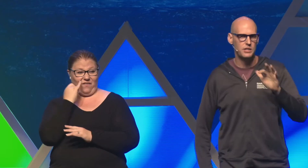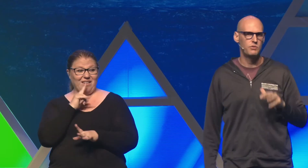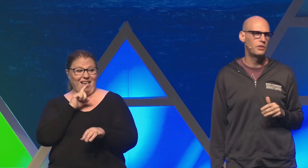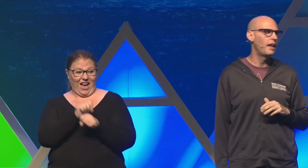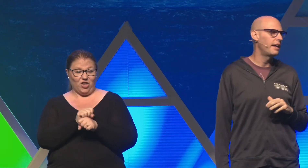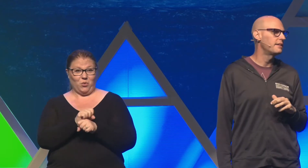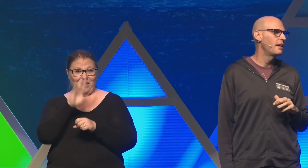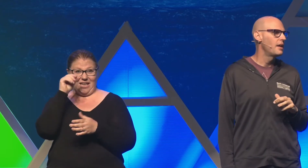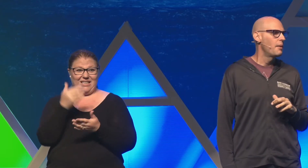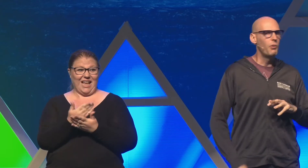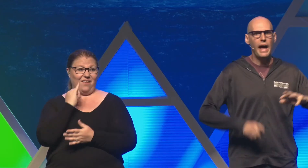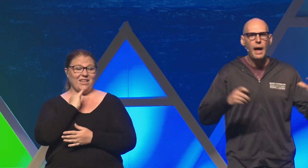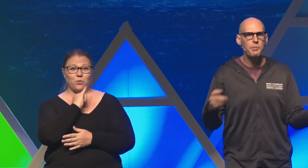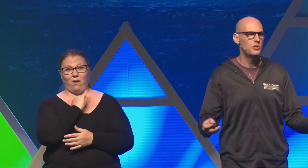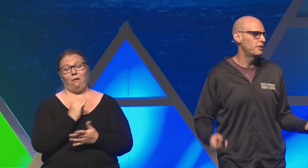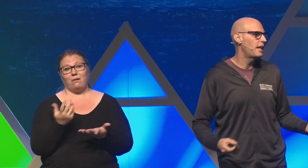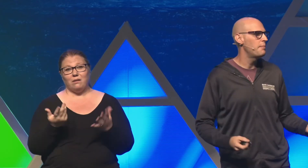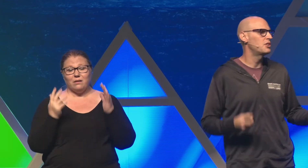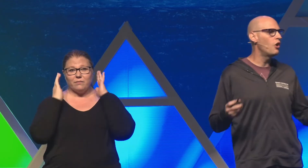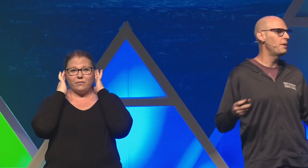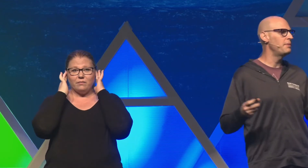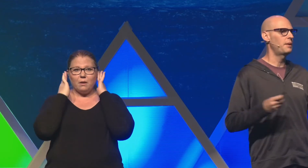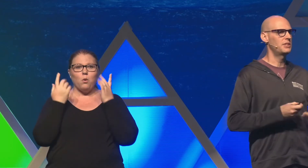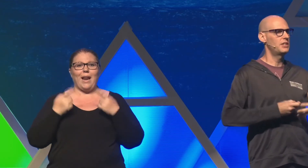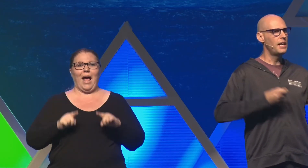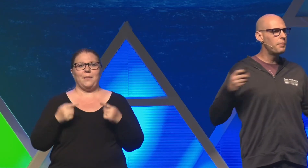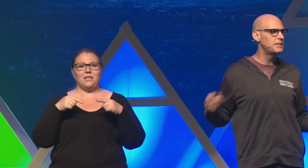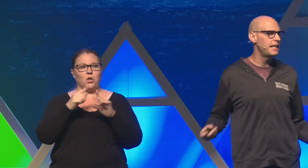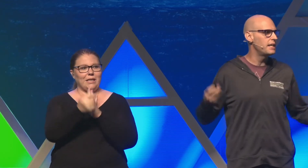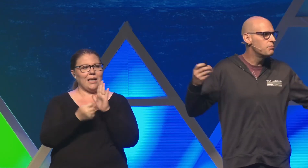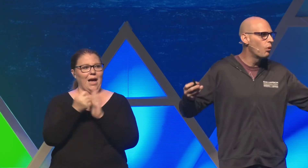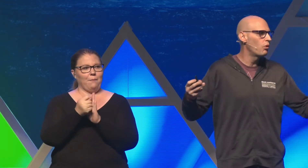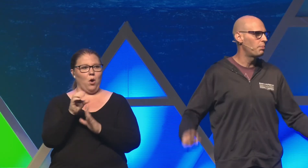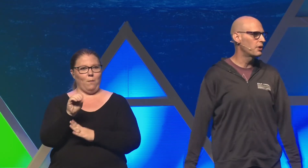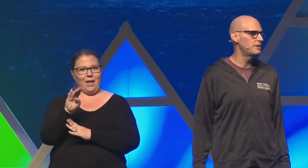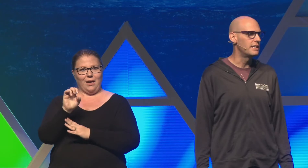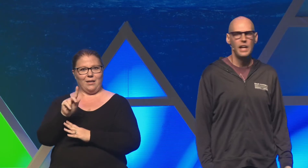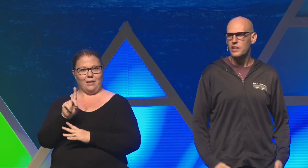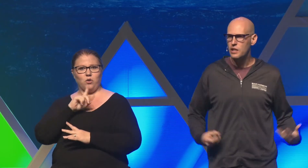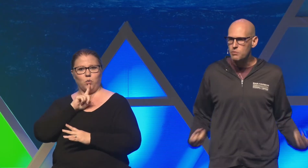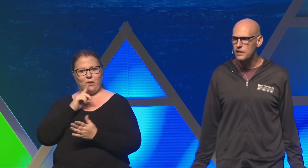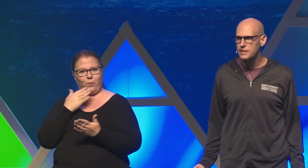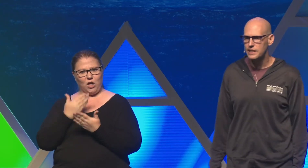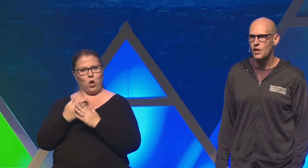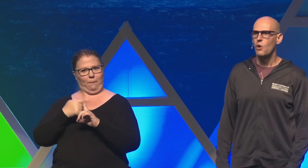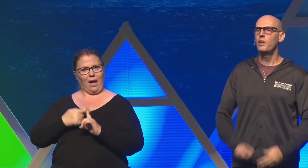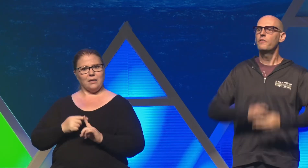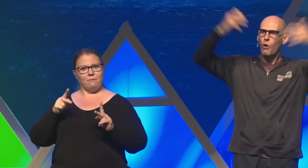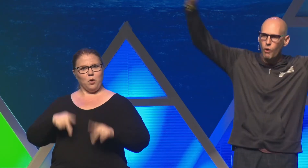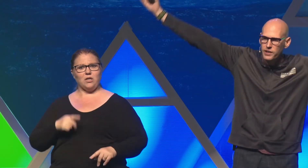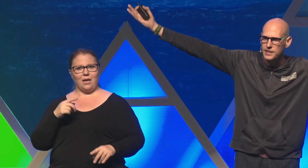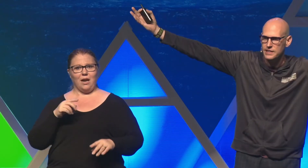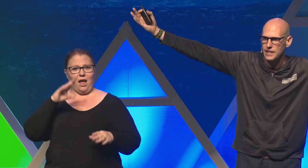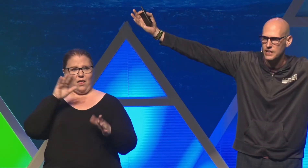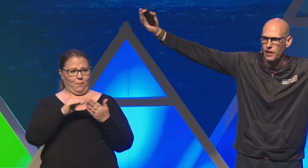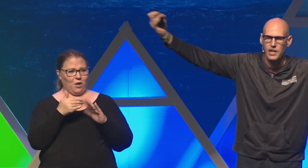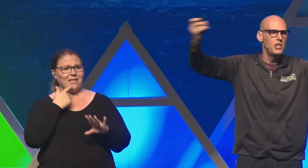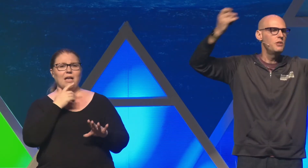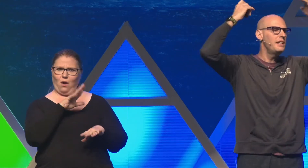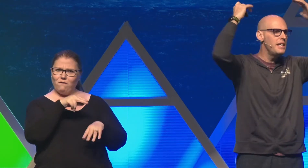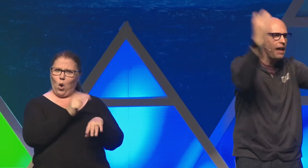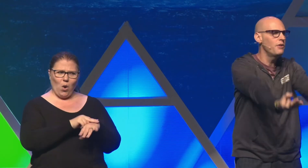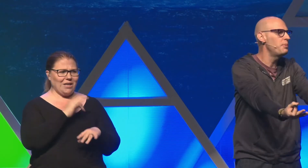legitimate Israelite. But what happens over time is Obed becomes such an upstanding moral person, the community says, well, of course he's an